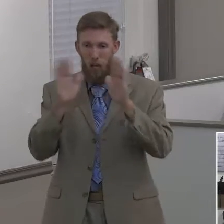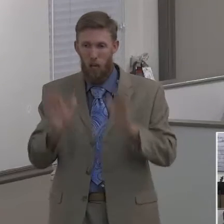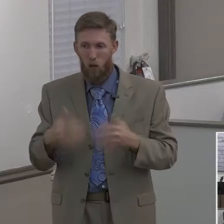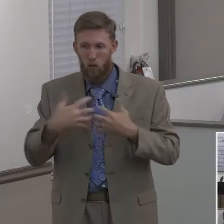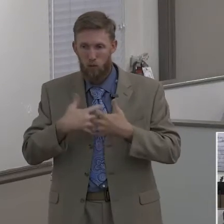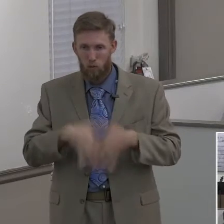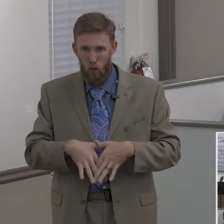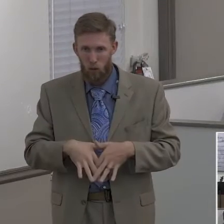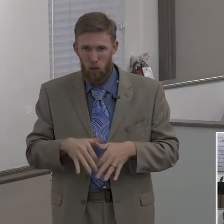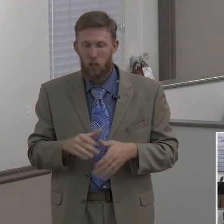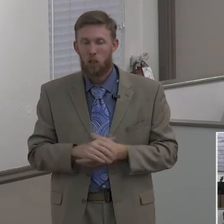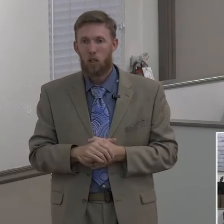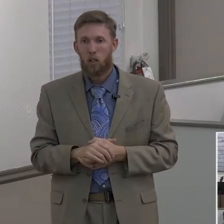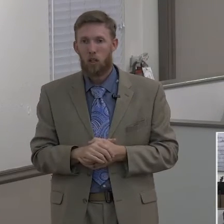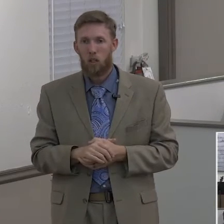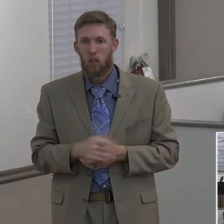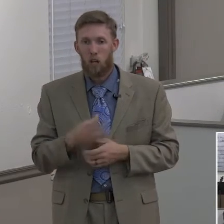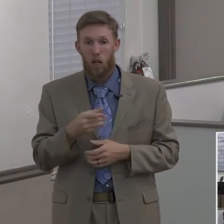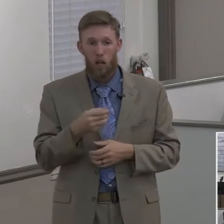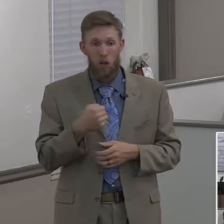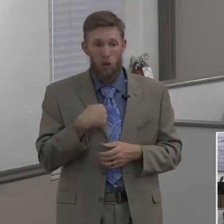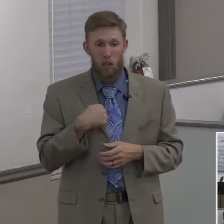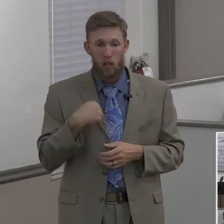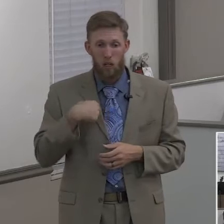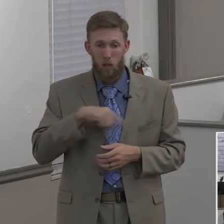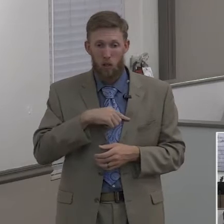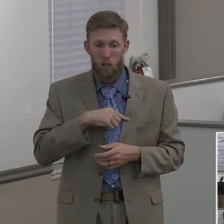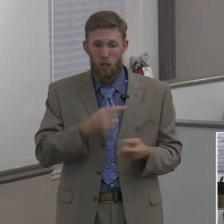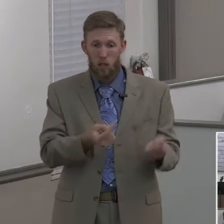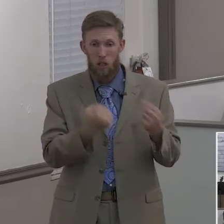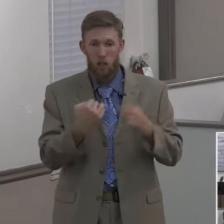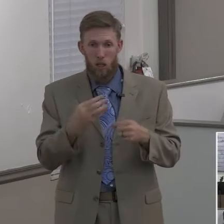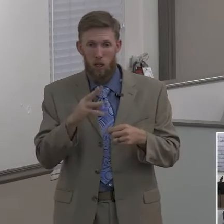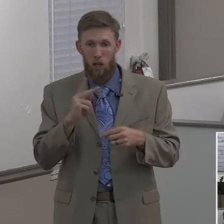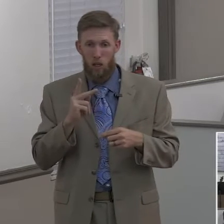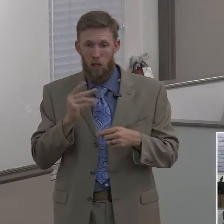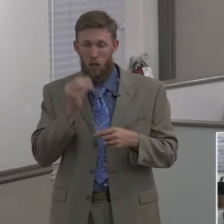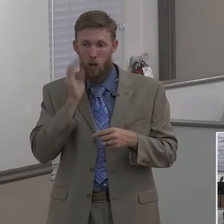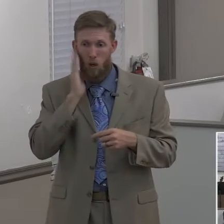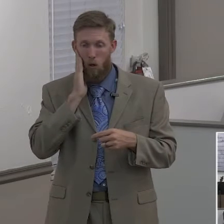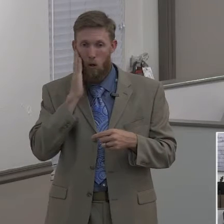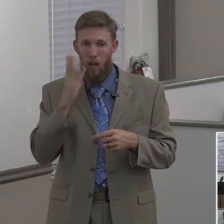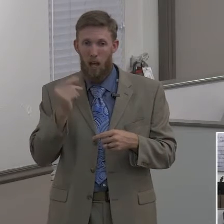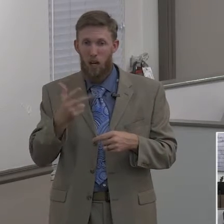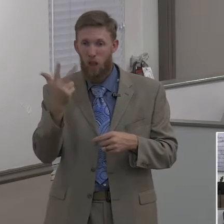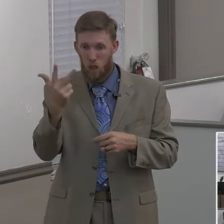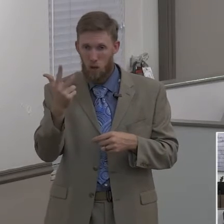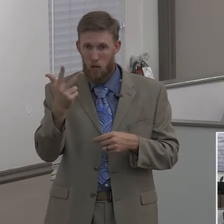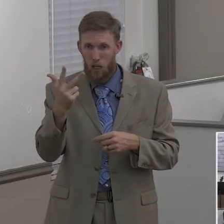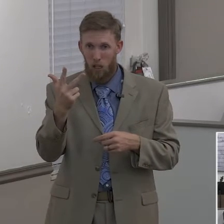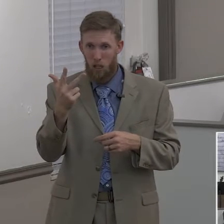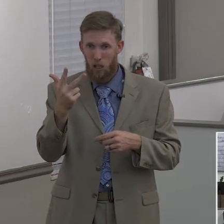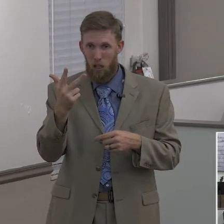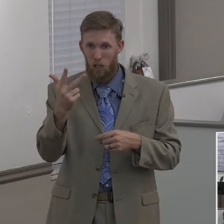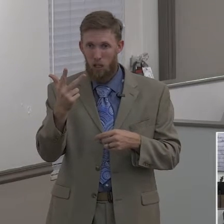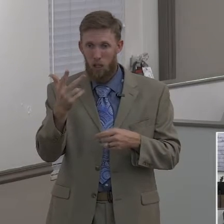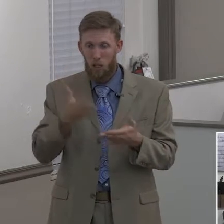in that scenario. So three, when we got home, not one, but three of our technology devices didn't work.